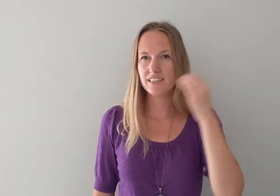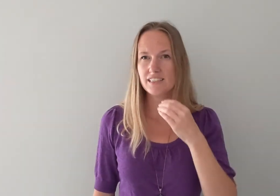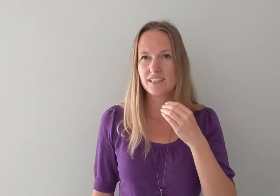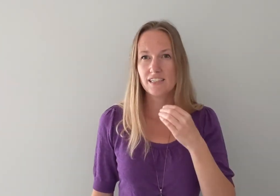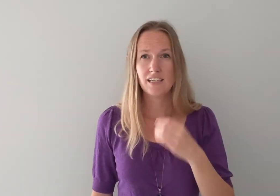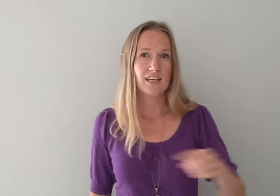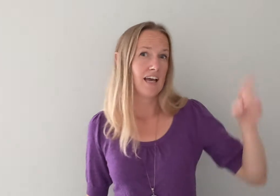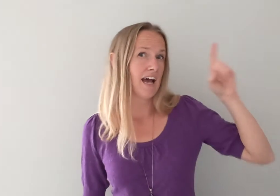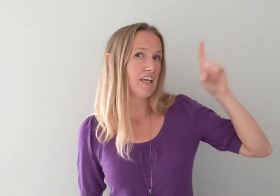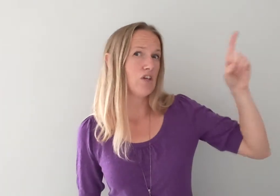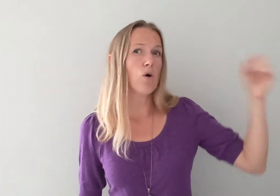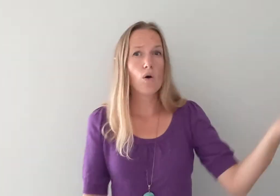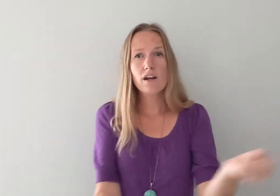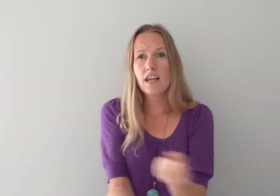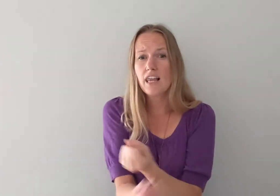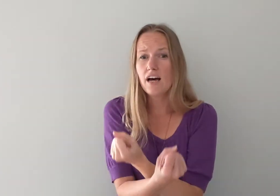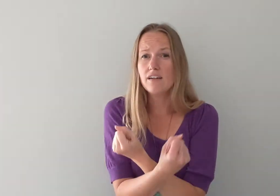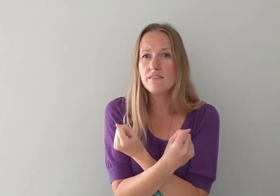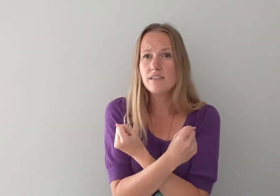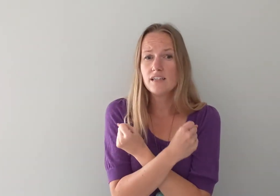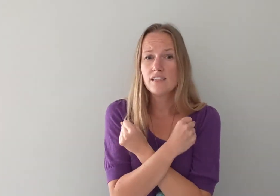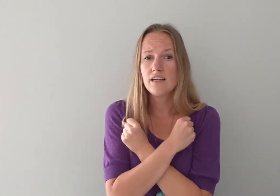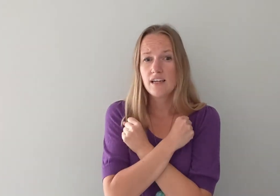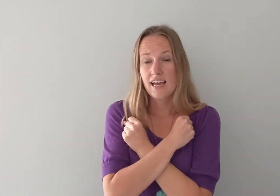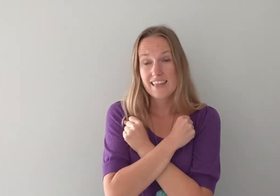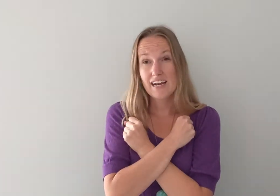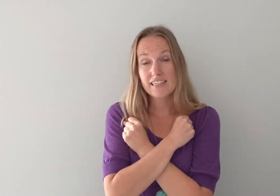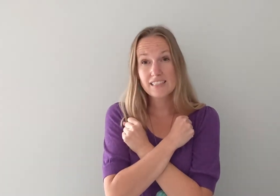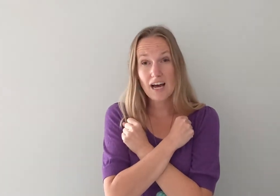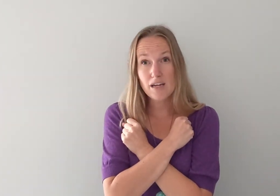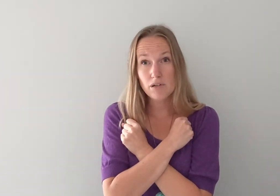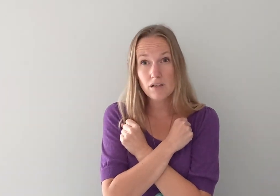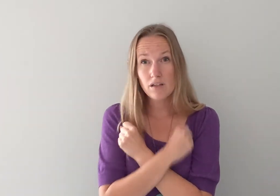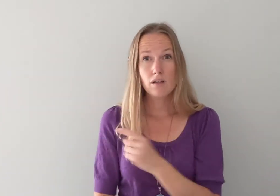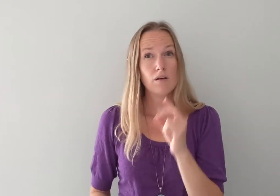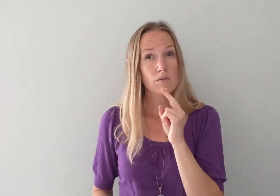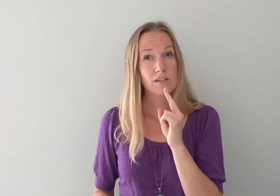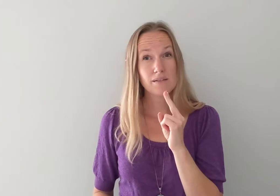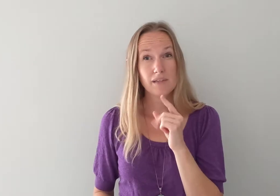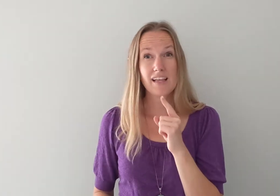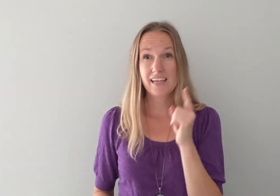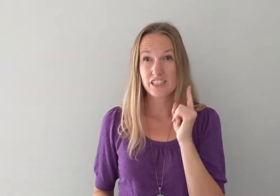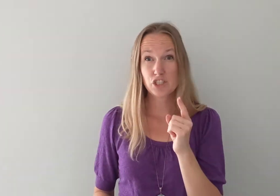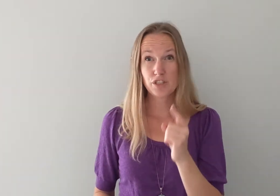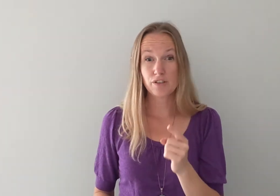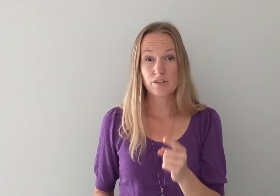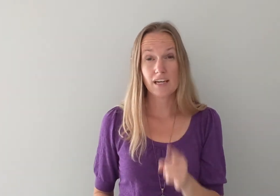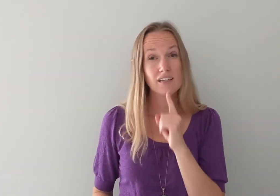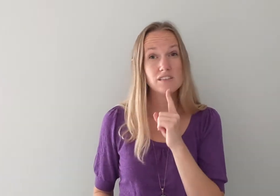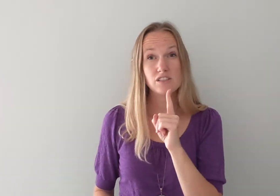amazed at your love. And then undeniable, we're going to be like, it's true. Okay. And you just